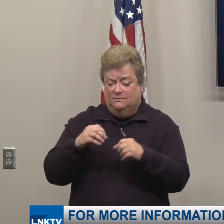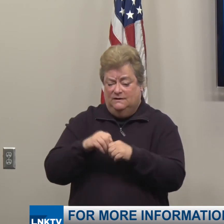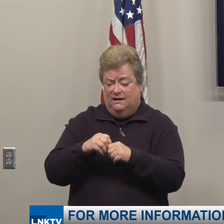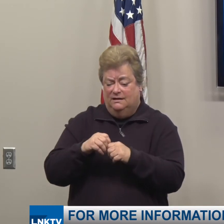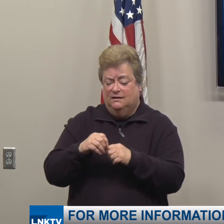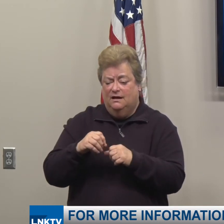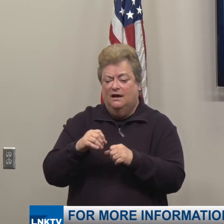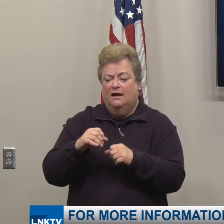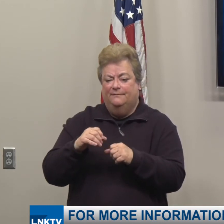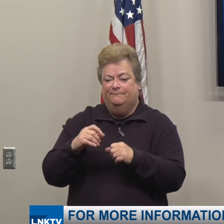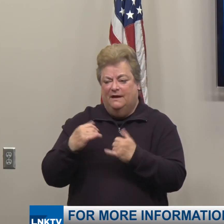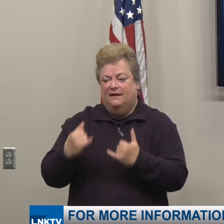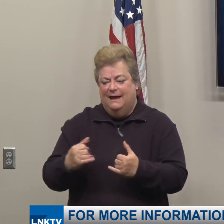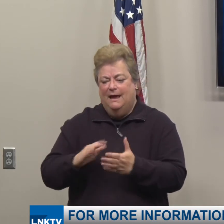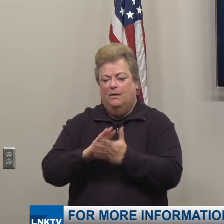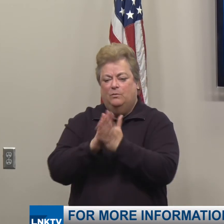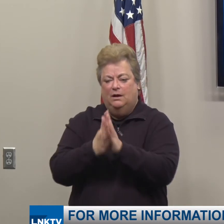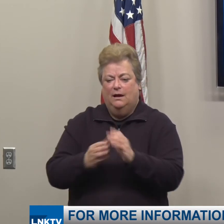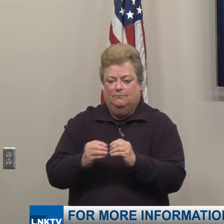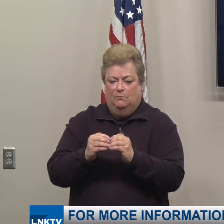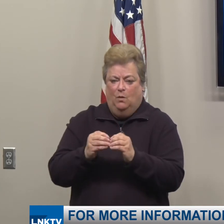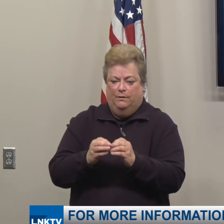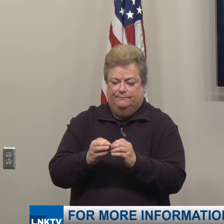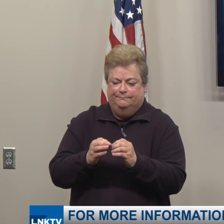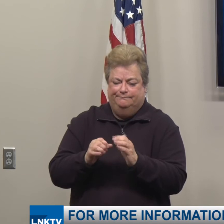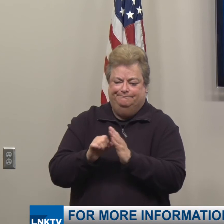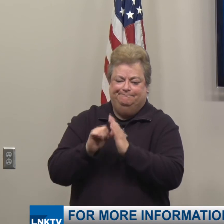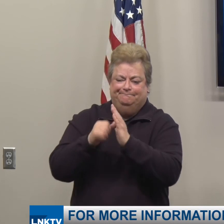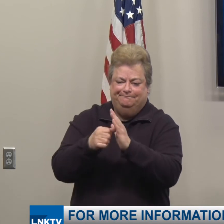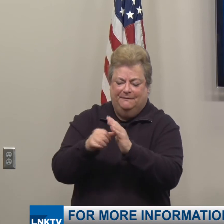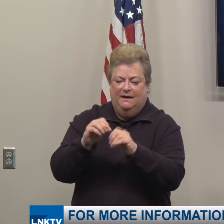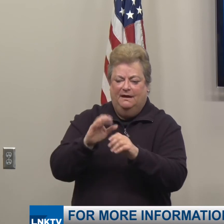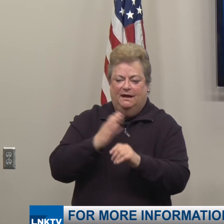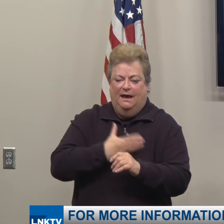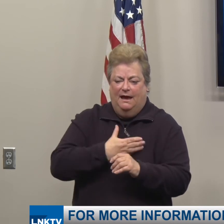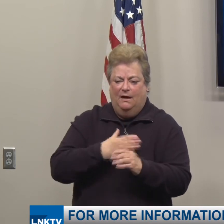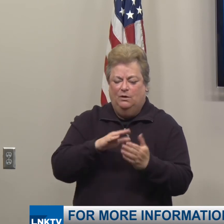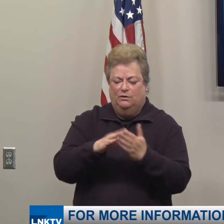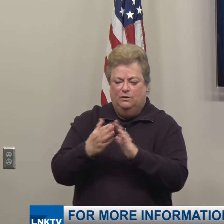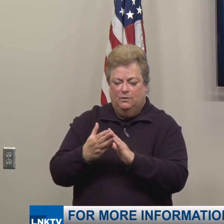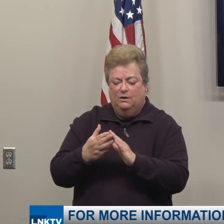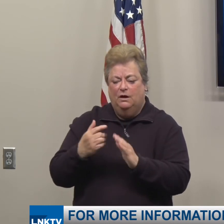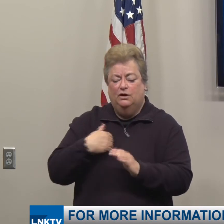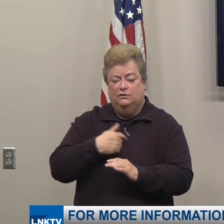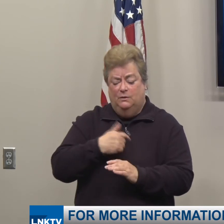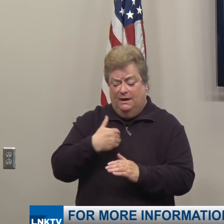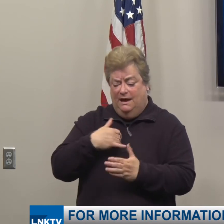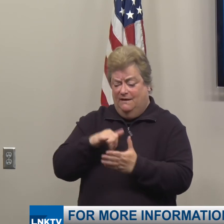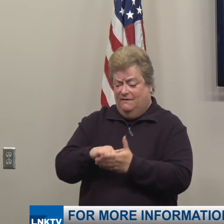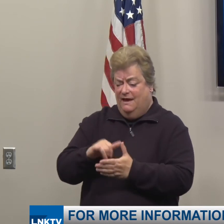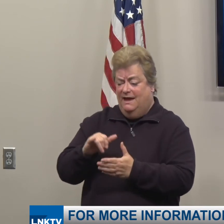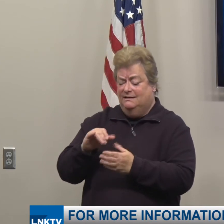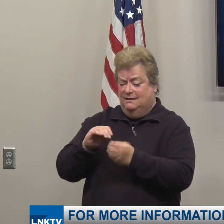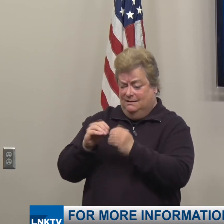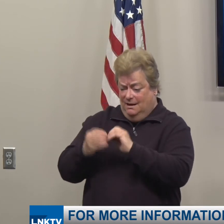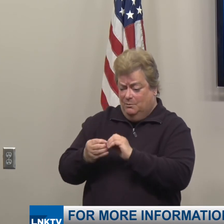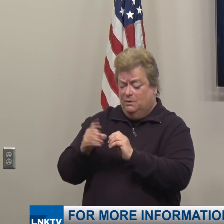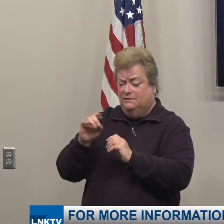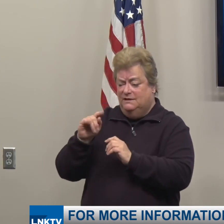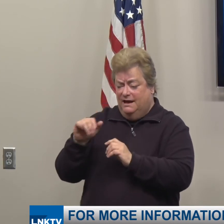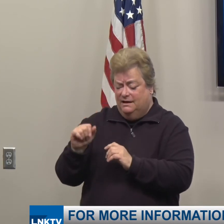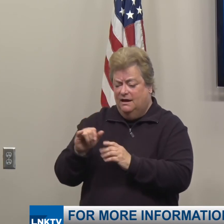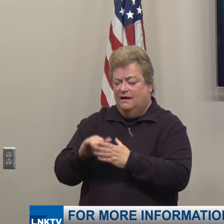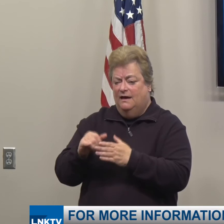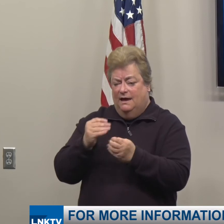are becoming more pronounced as a result of this virus, which is why having access to this demographic data and providing it to our community